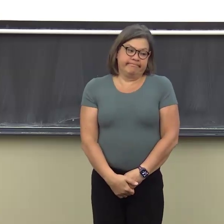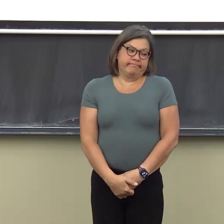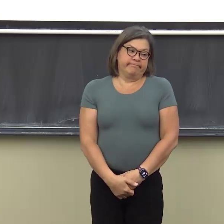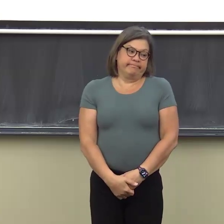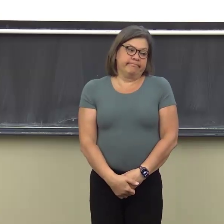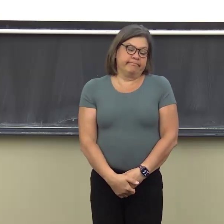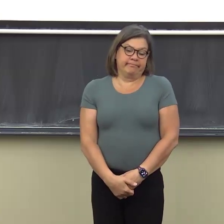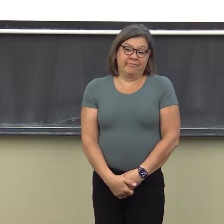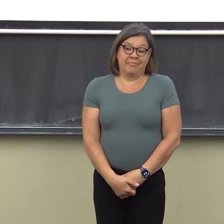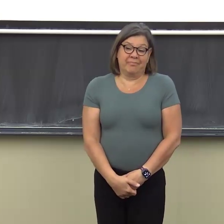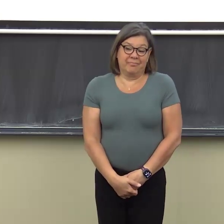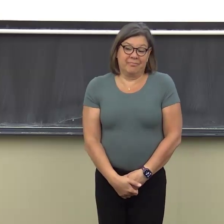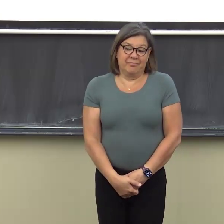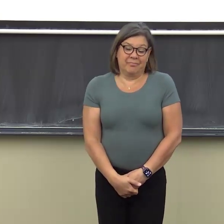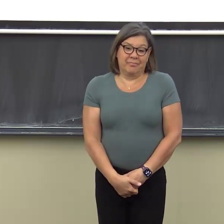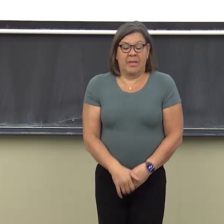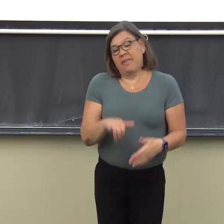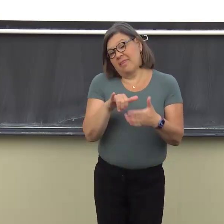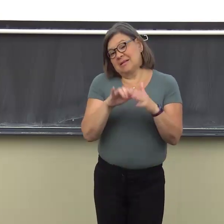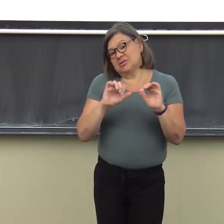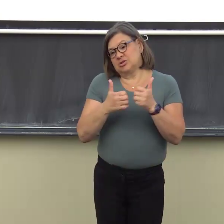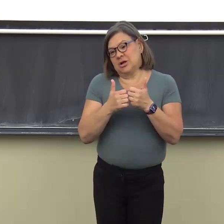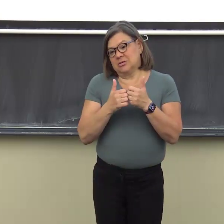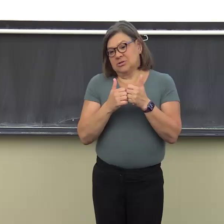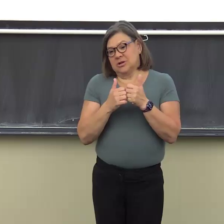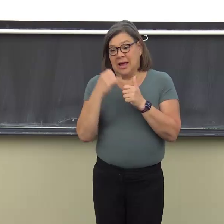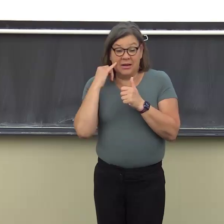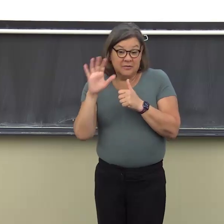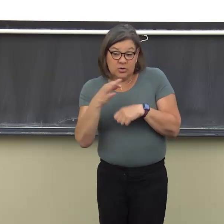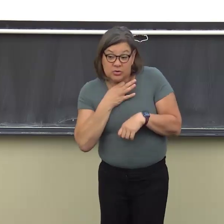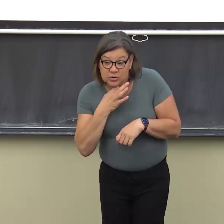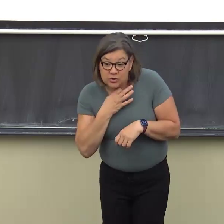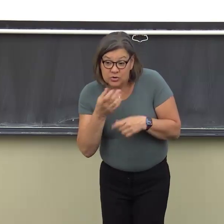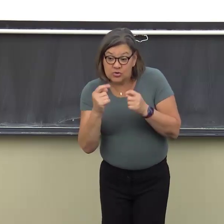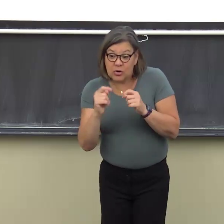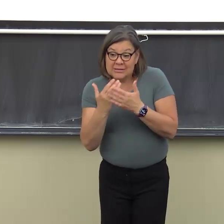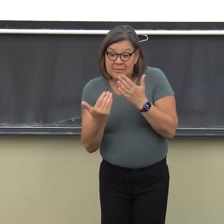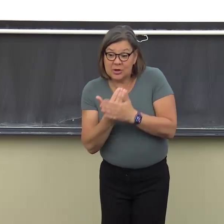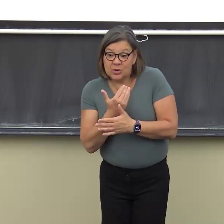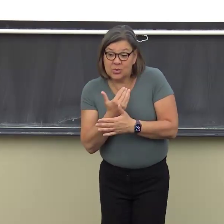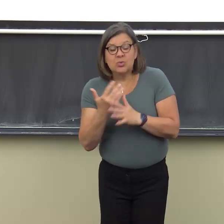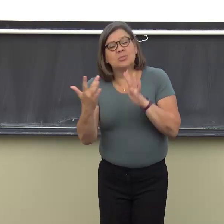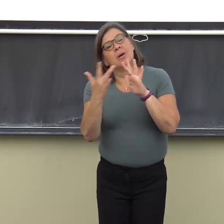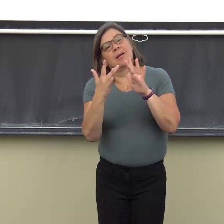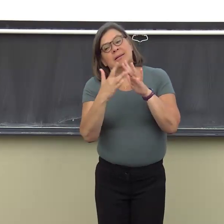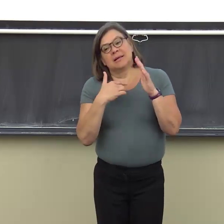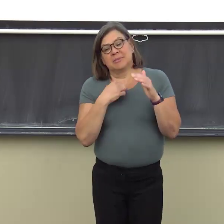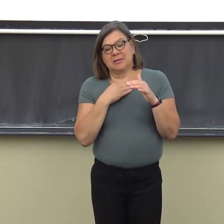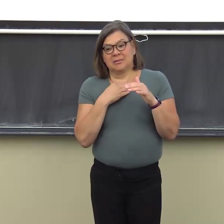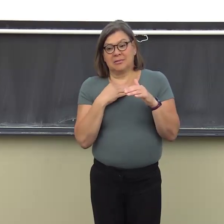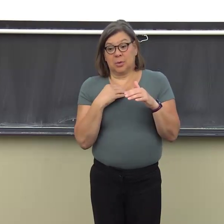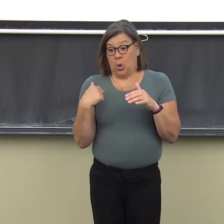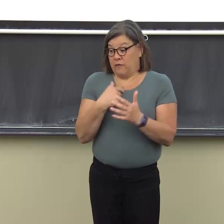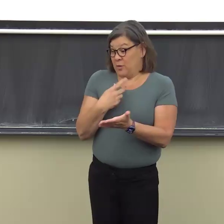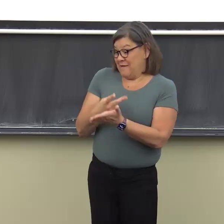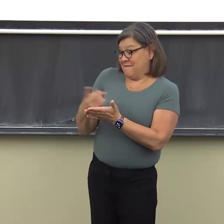been another huge challenge. So just kind of raise that. And if anybody wants to try something like we're kind of talking about, please give me a call. Even if we